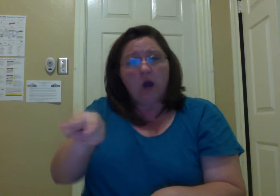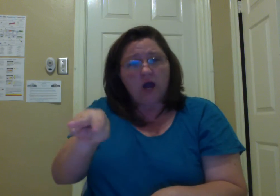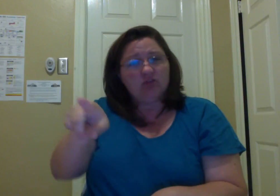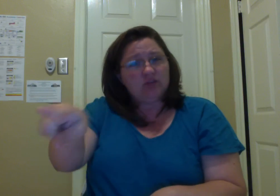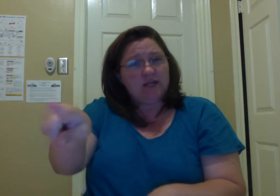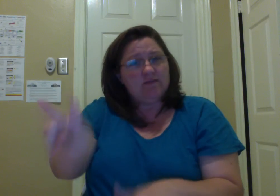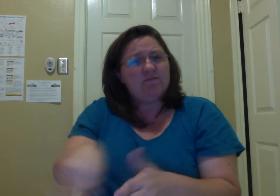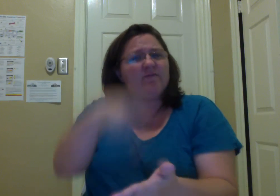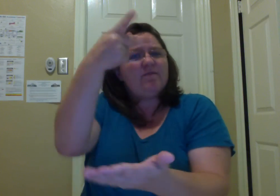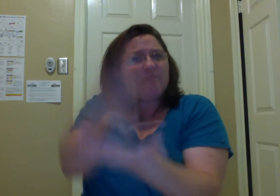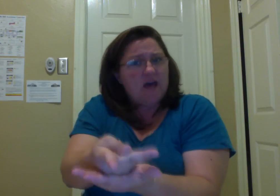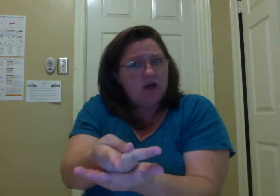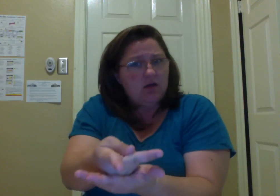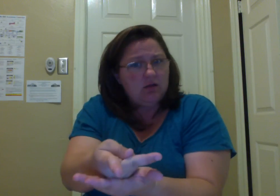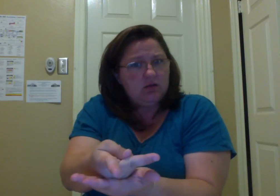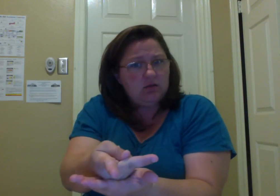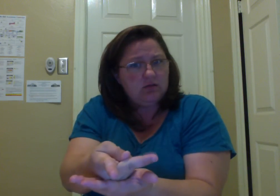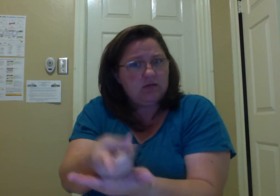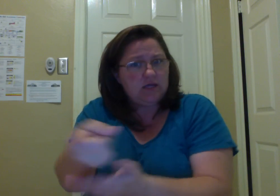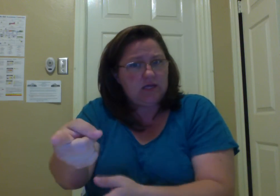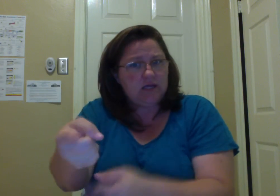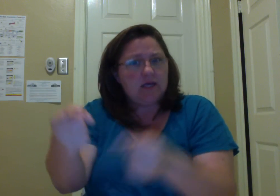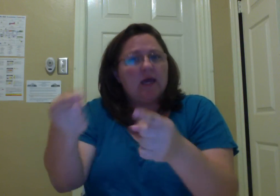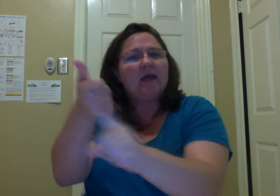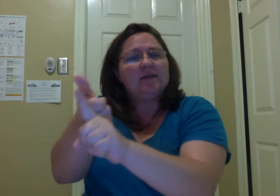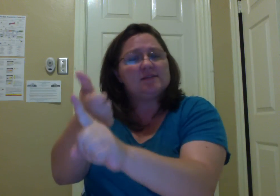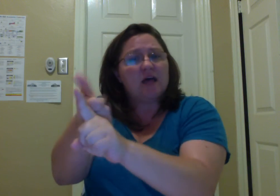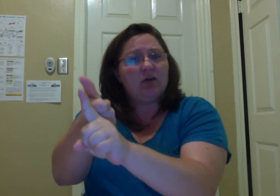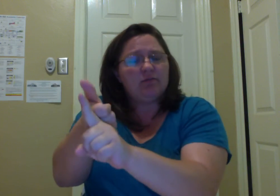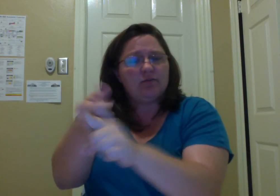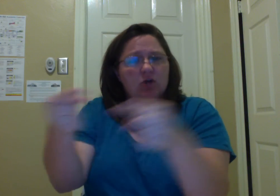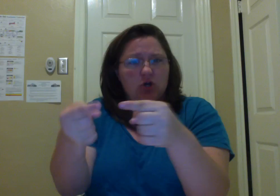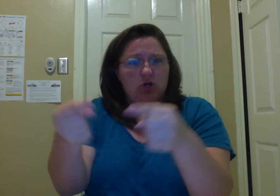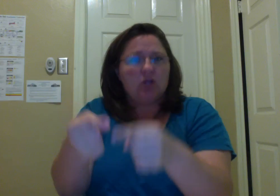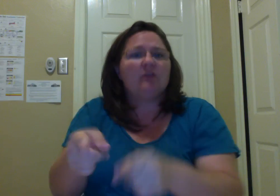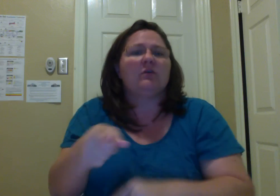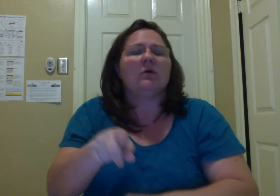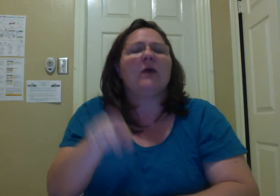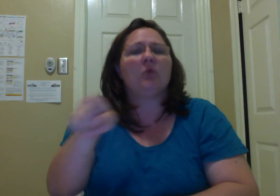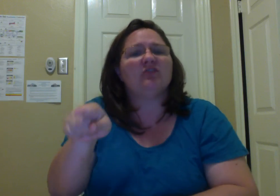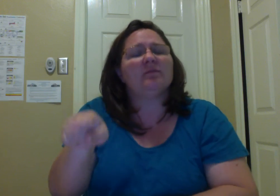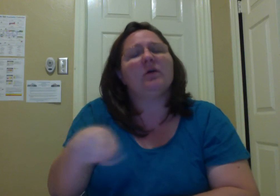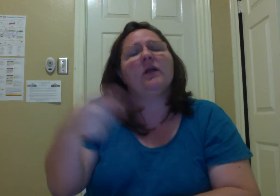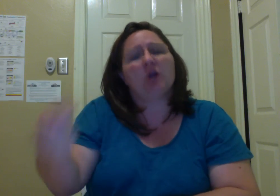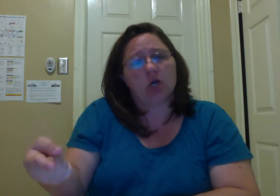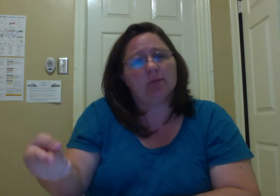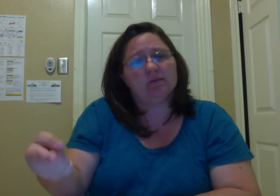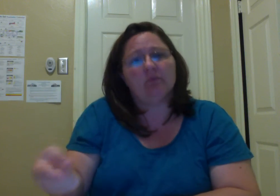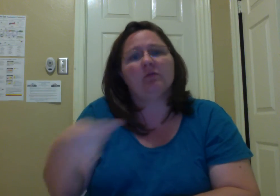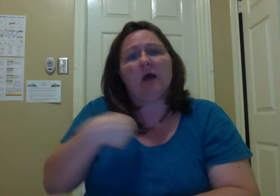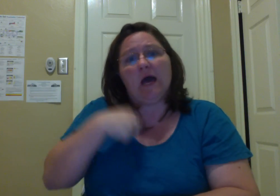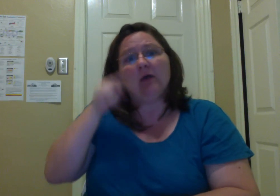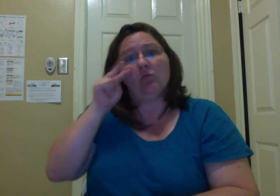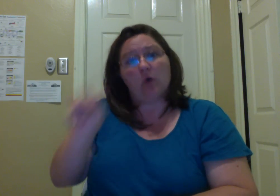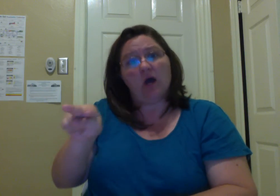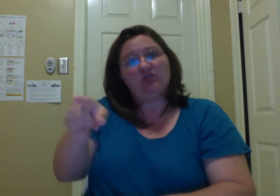watched and he fell. And self hurt. So I watched him fall and he hurt himself. So I watched